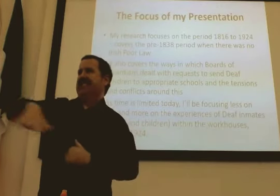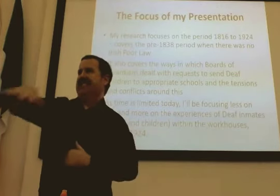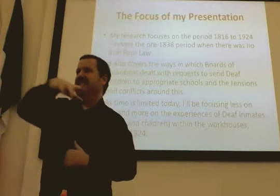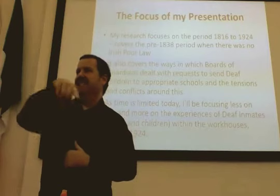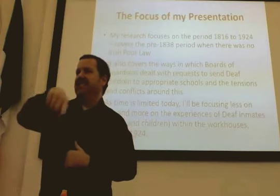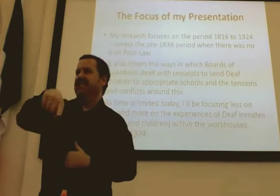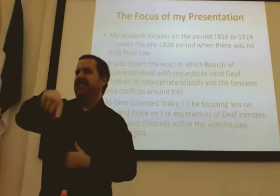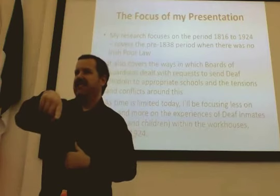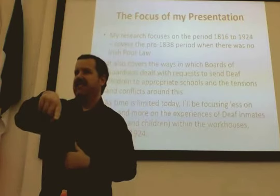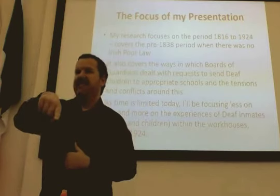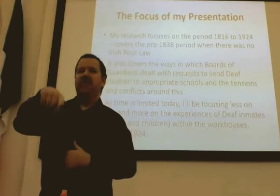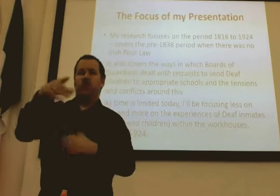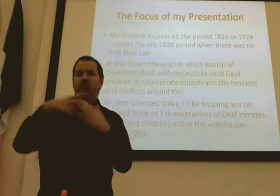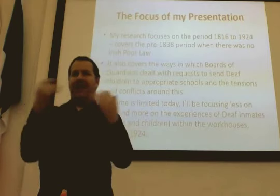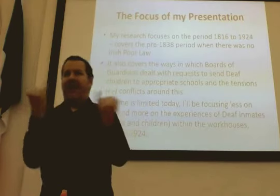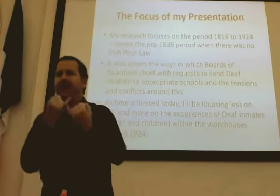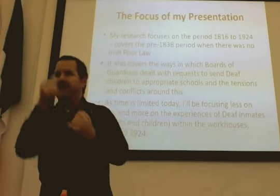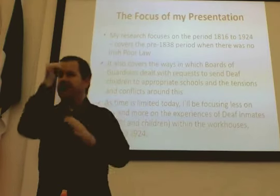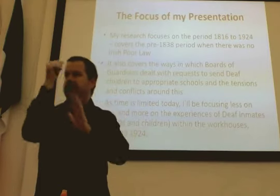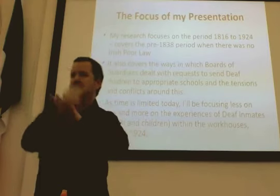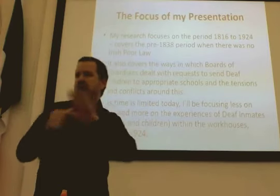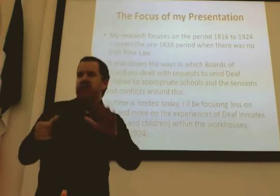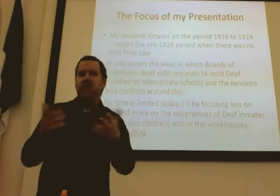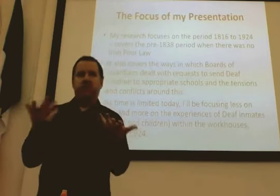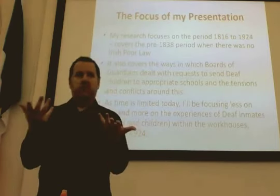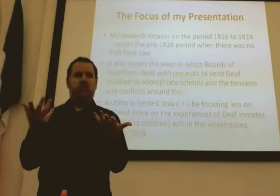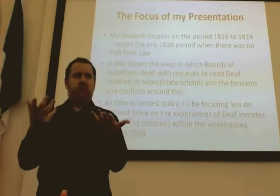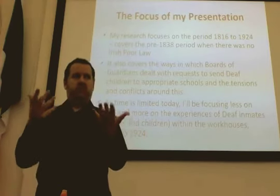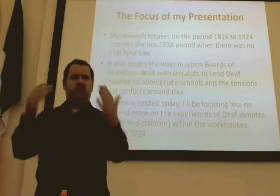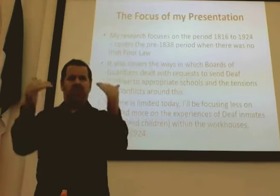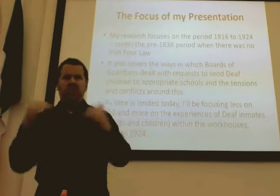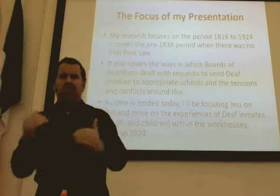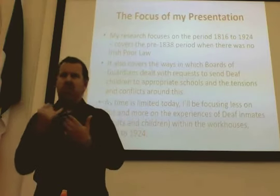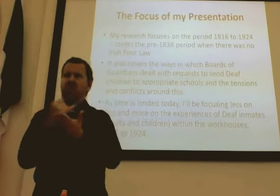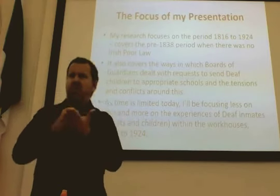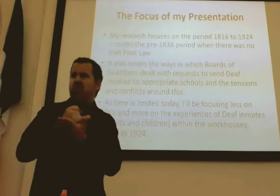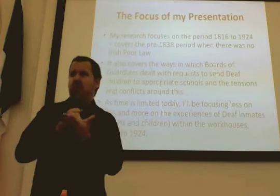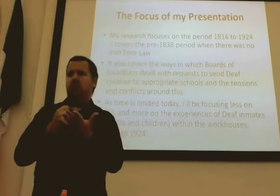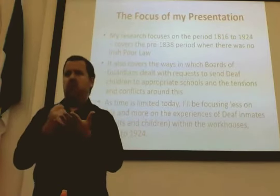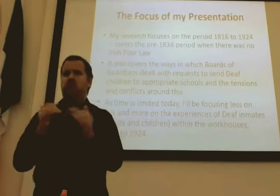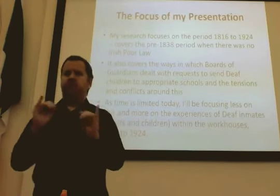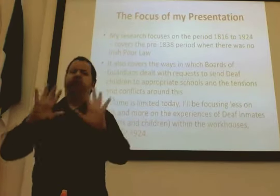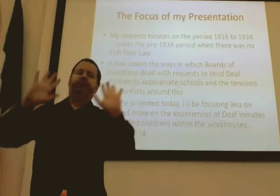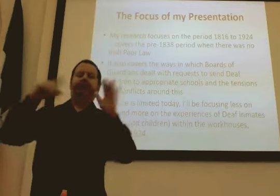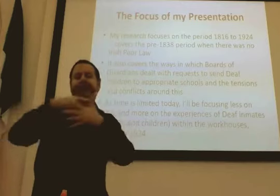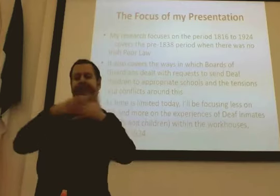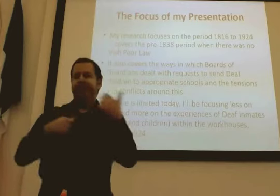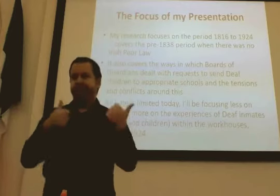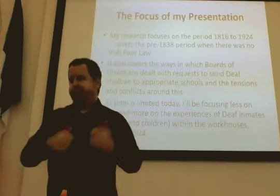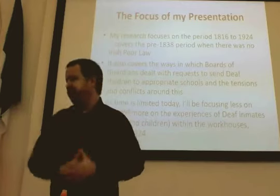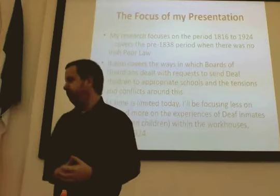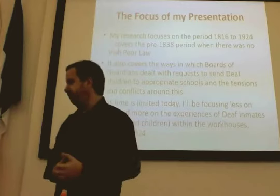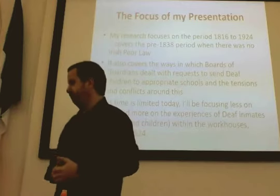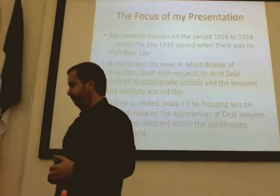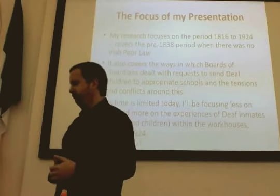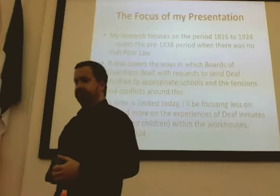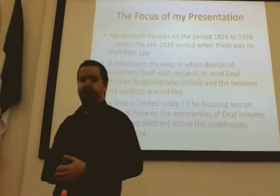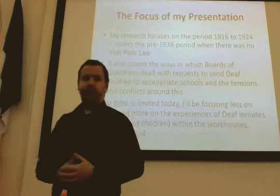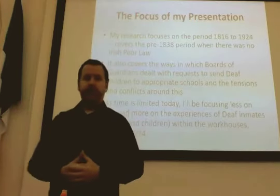in workhouses. So what it was like, what was their experience like in those awful conditions and various things like